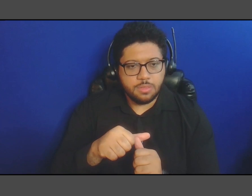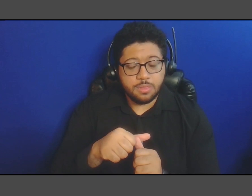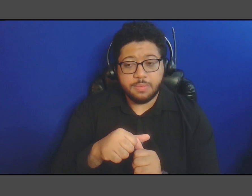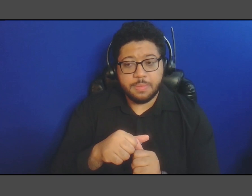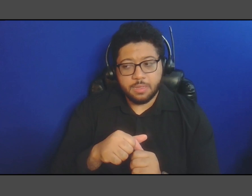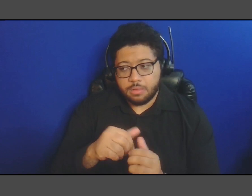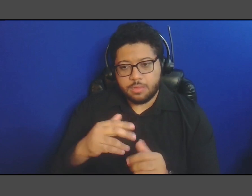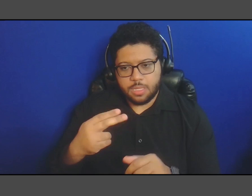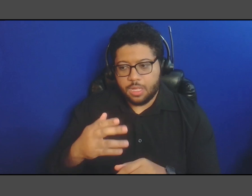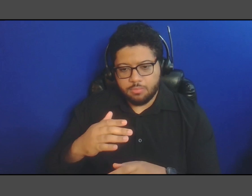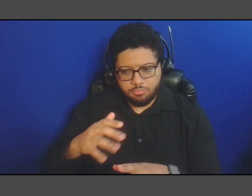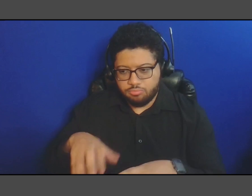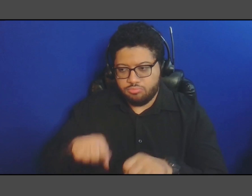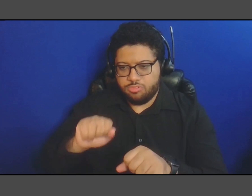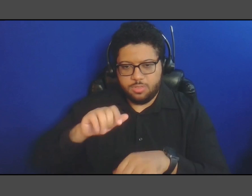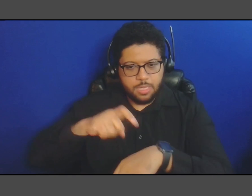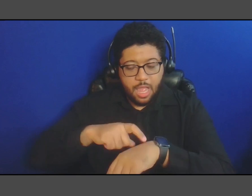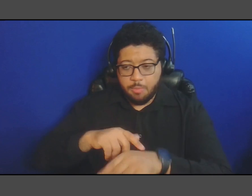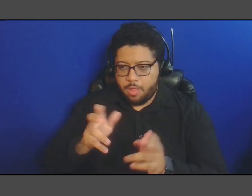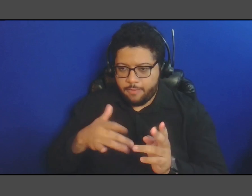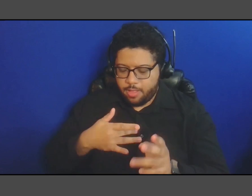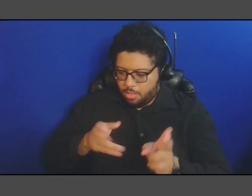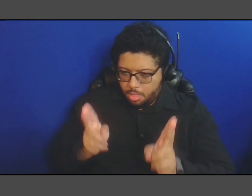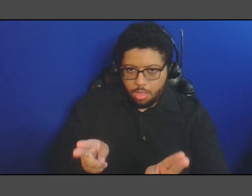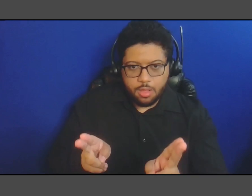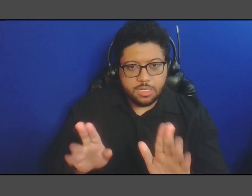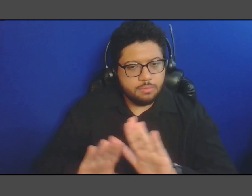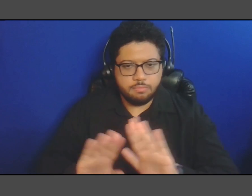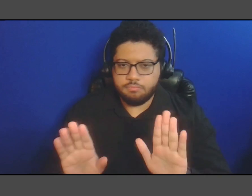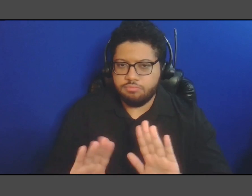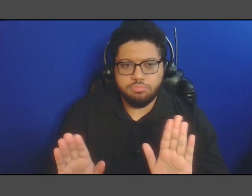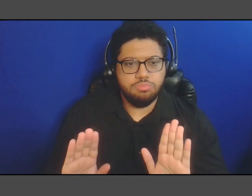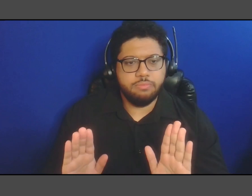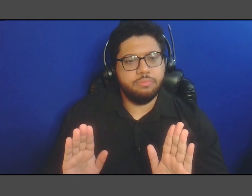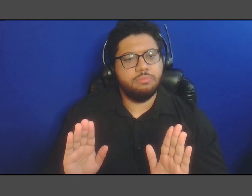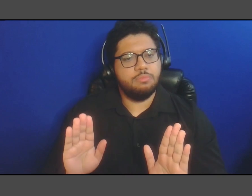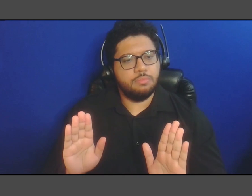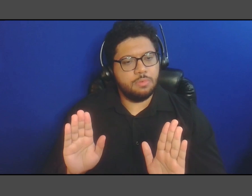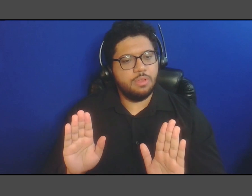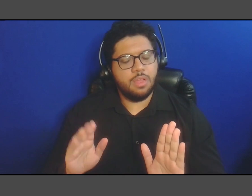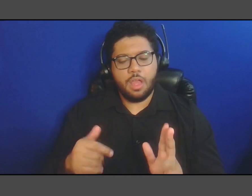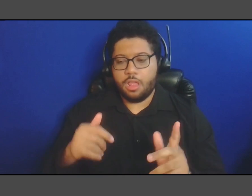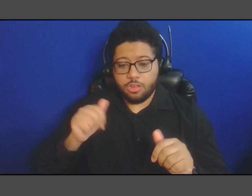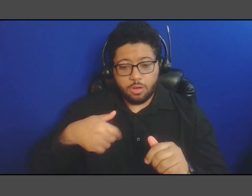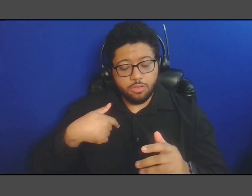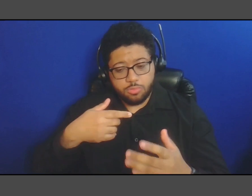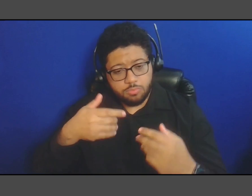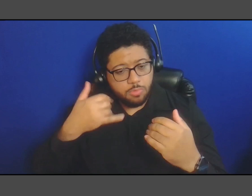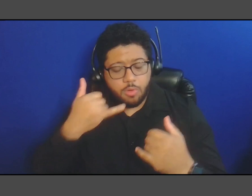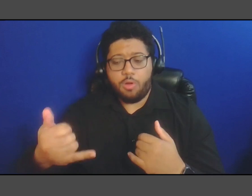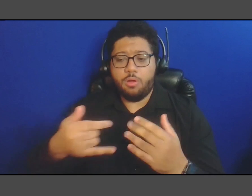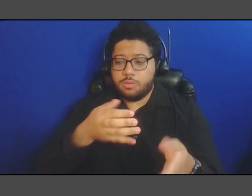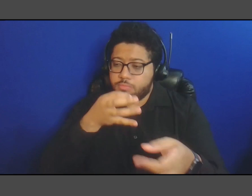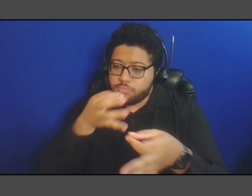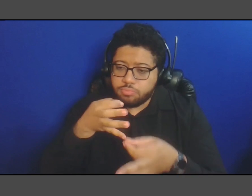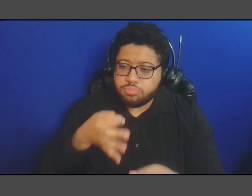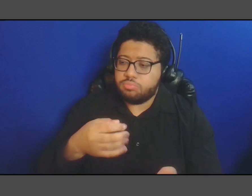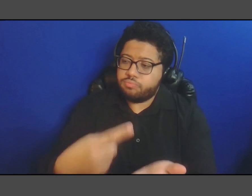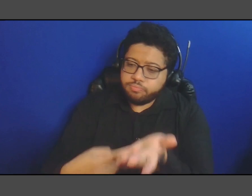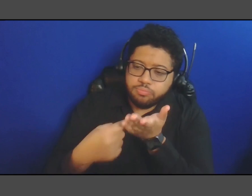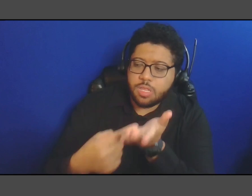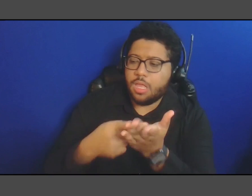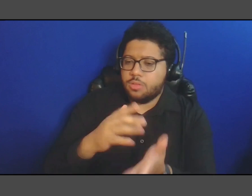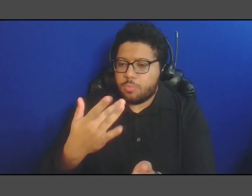Right? I mean, you talked about, working with folks for them to say what kind of color guard this and that, but that also the storytelling and